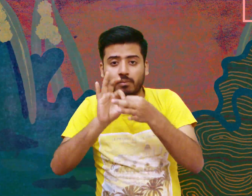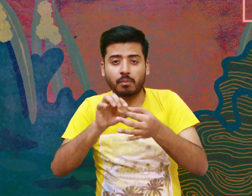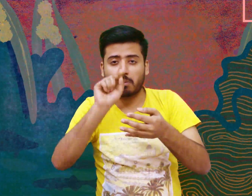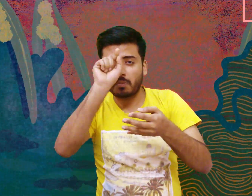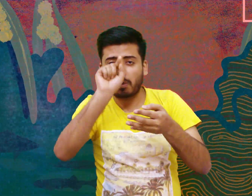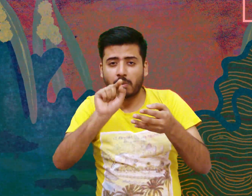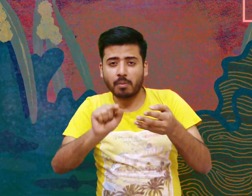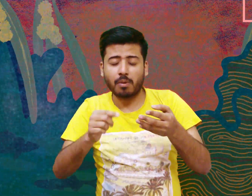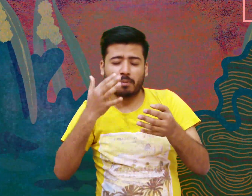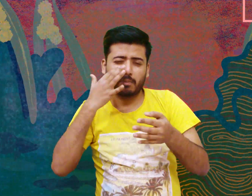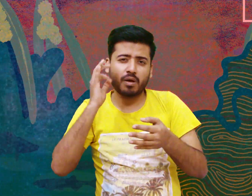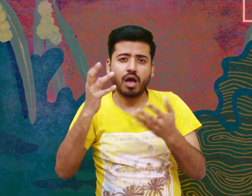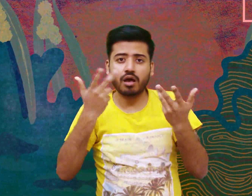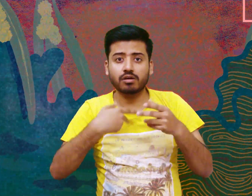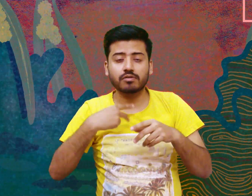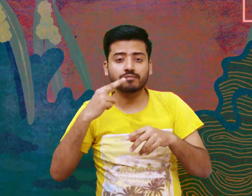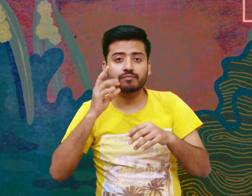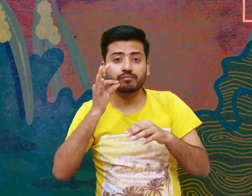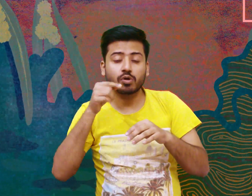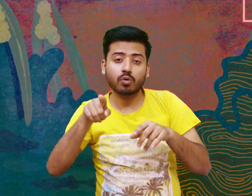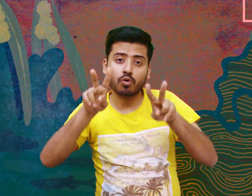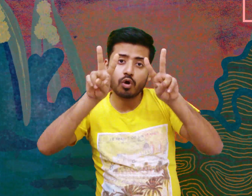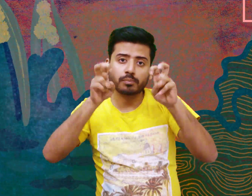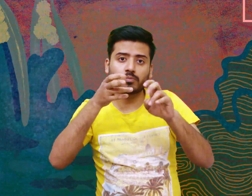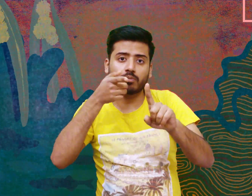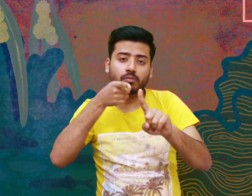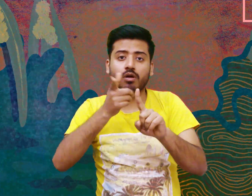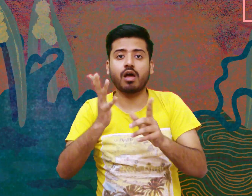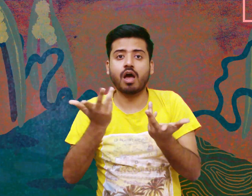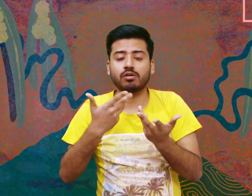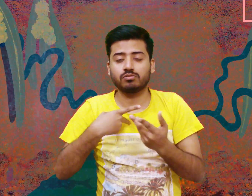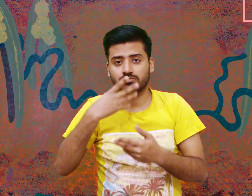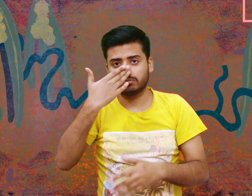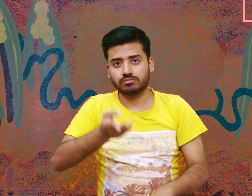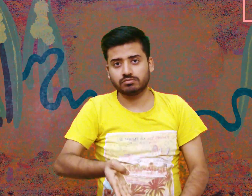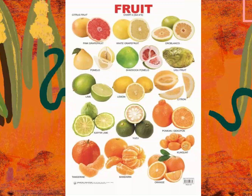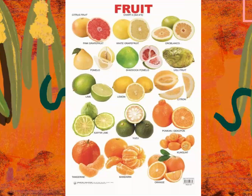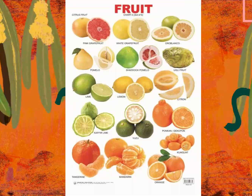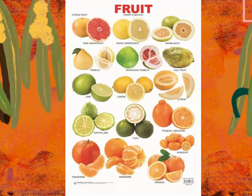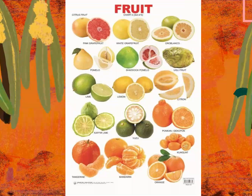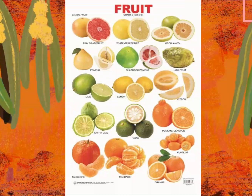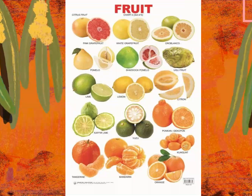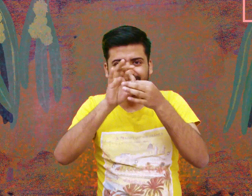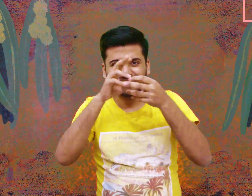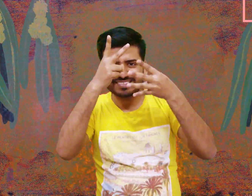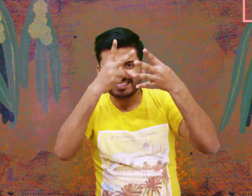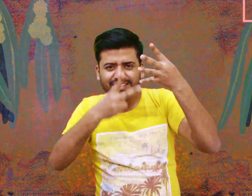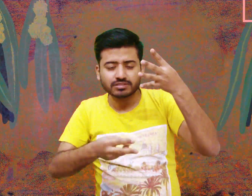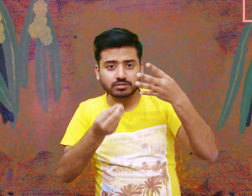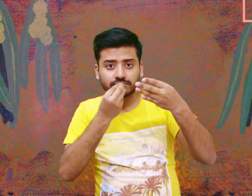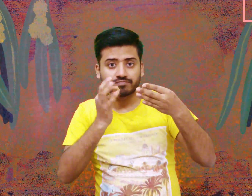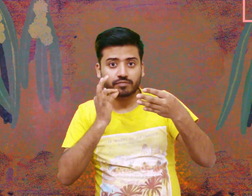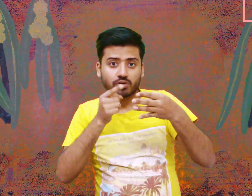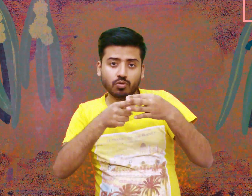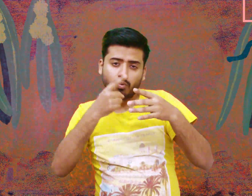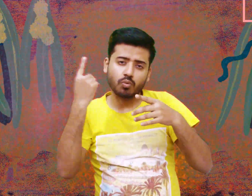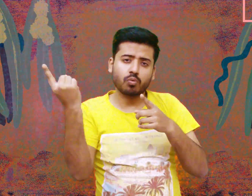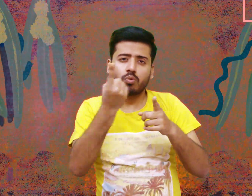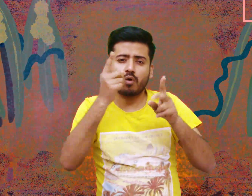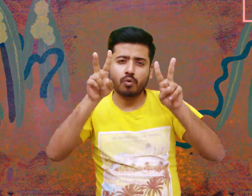treatment options. Key points about orange tooth discoloration. Diet. The most common cause is regular consumption of